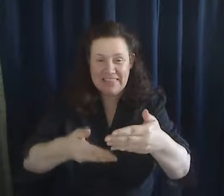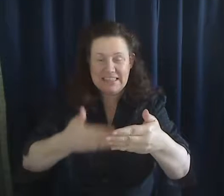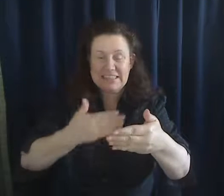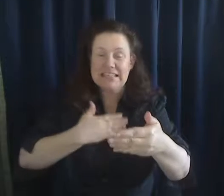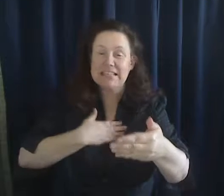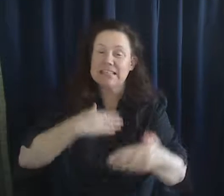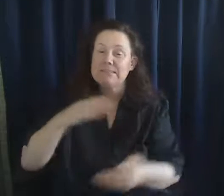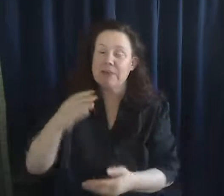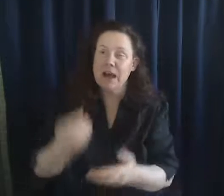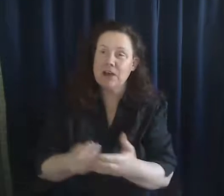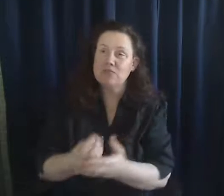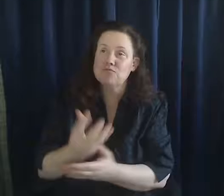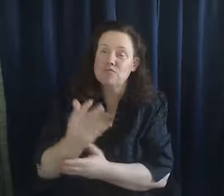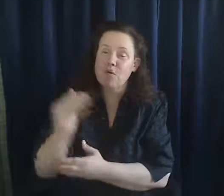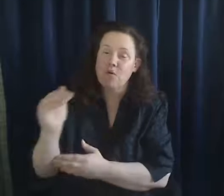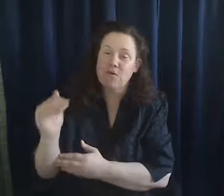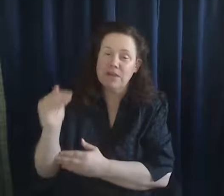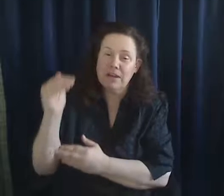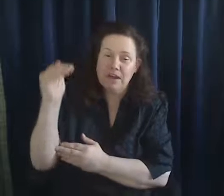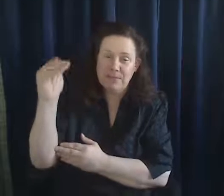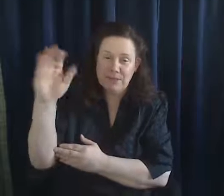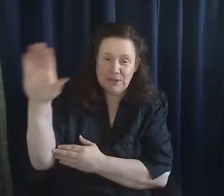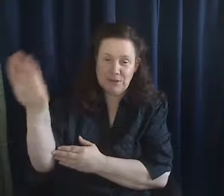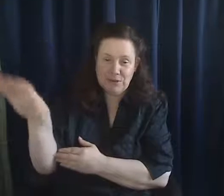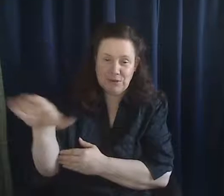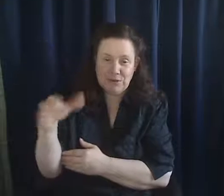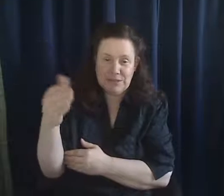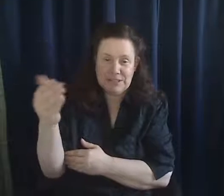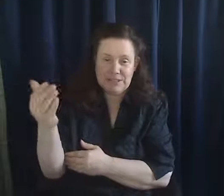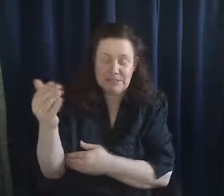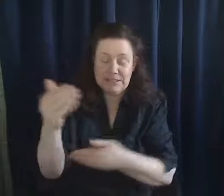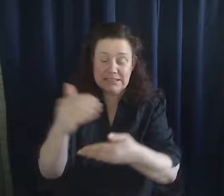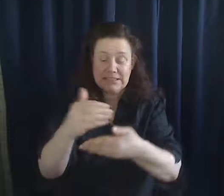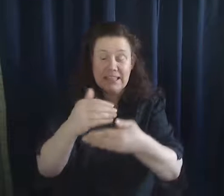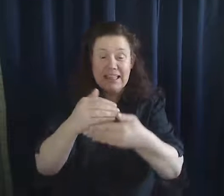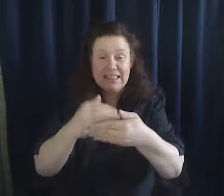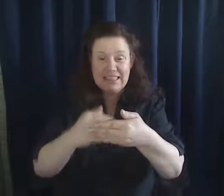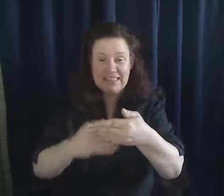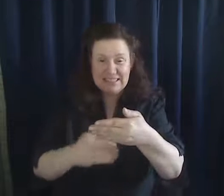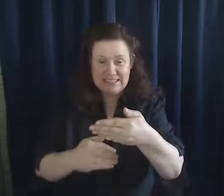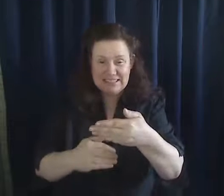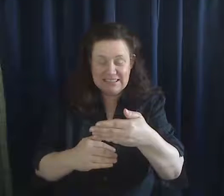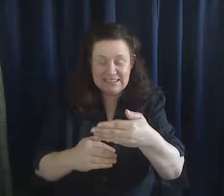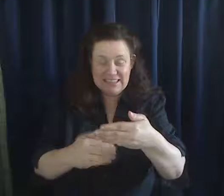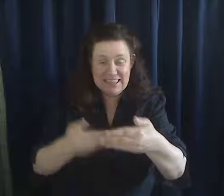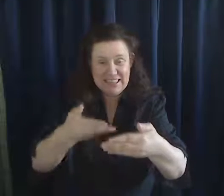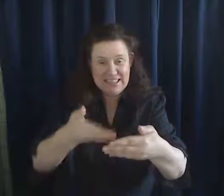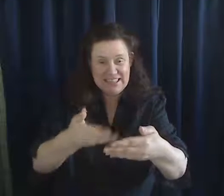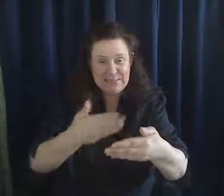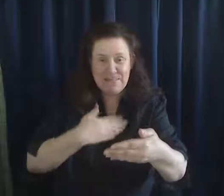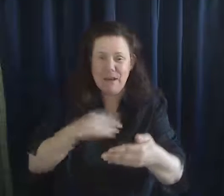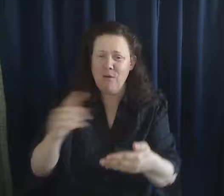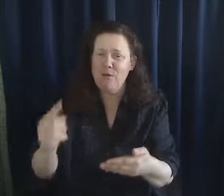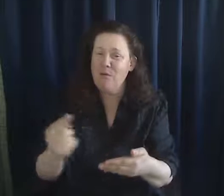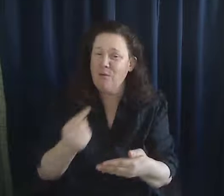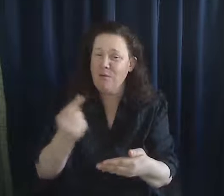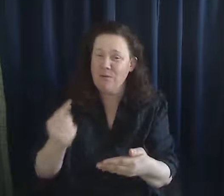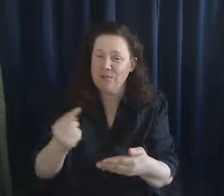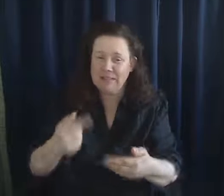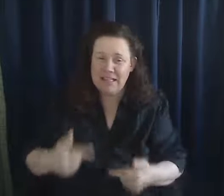This is my grown-up Christmas list. This is my only